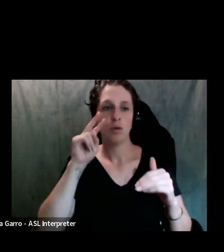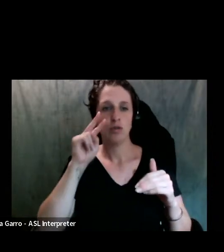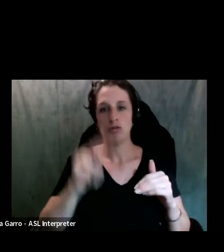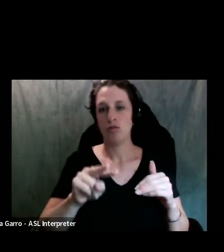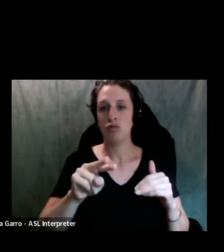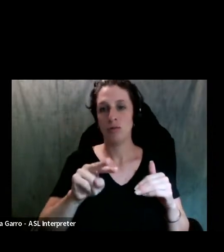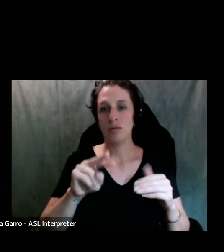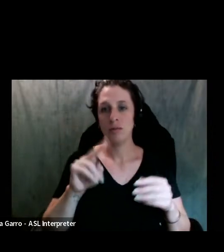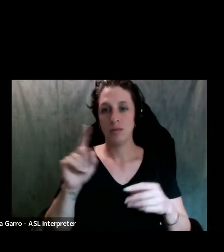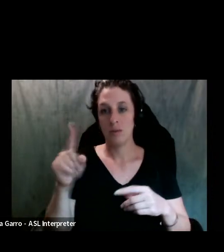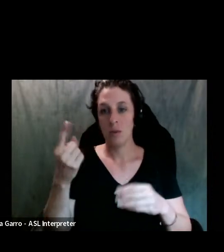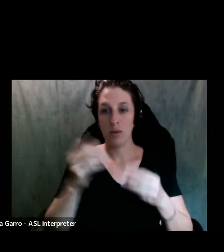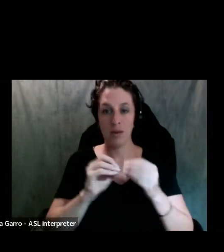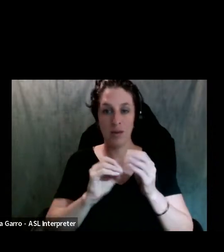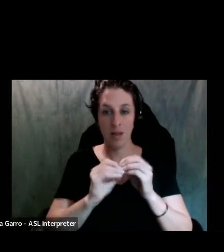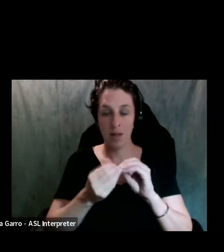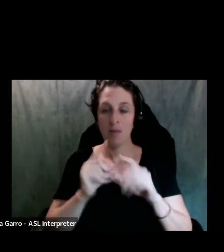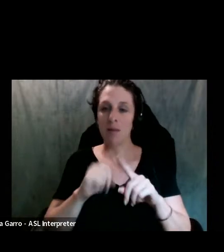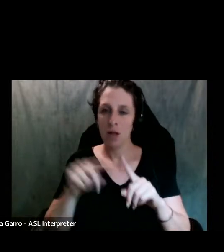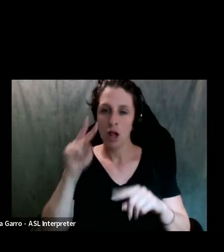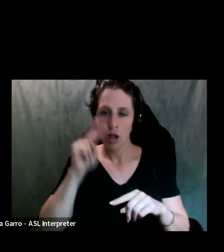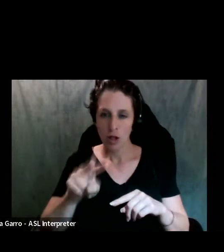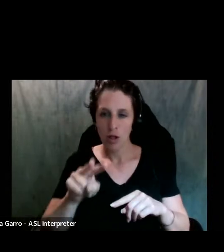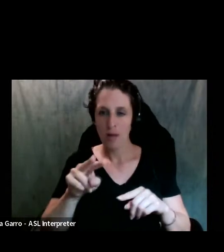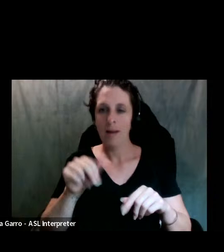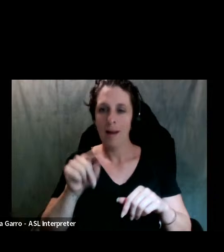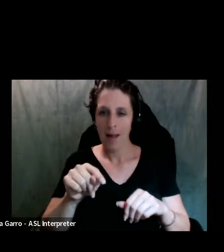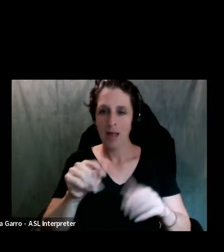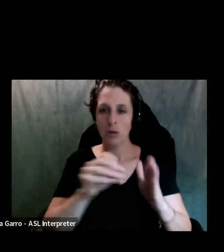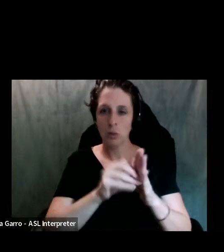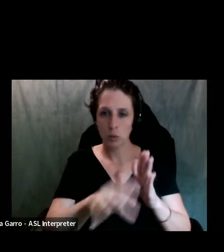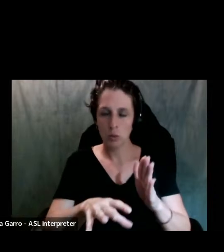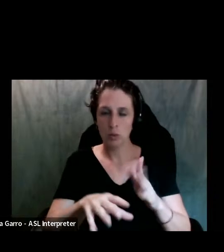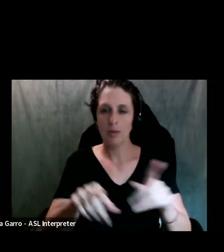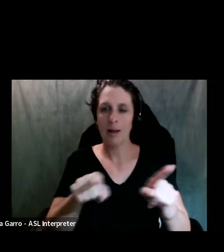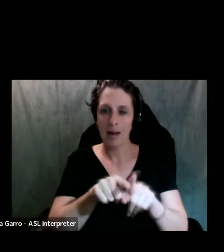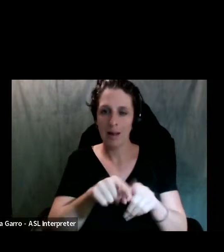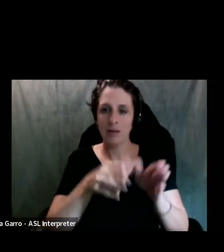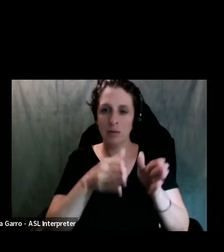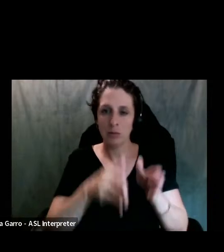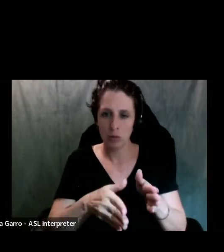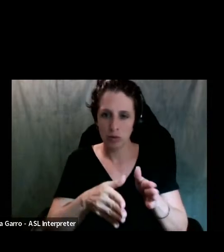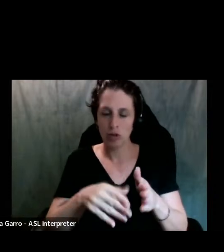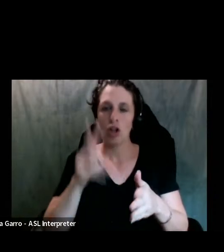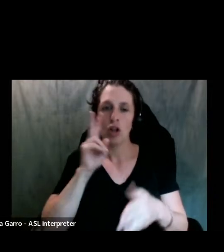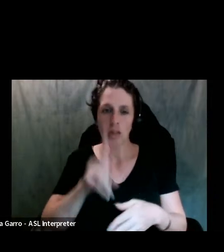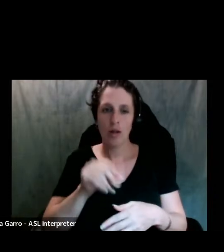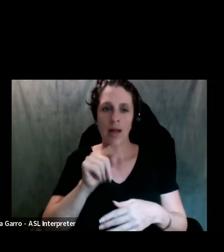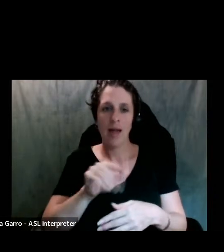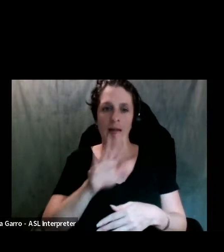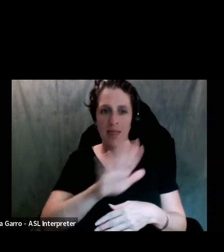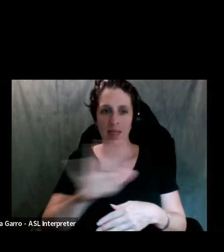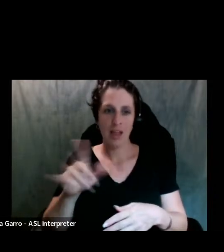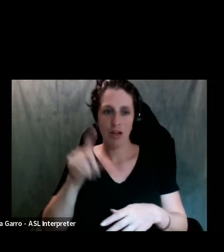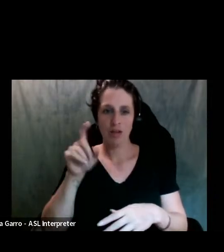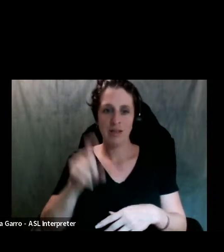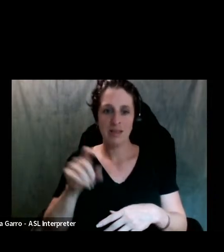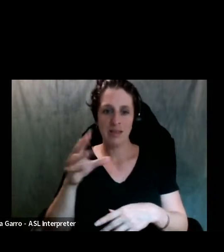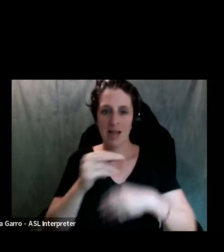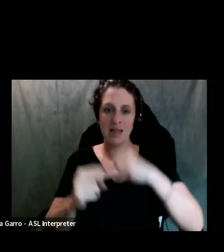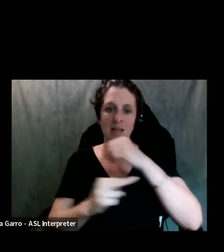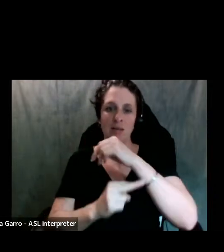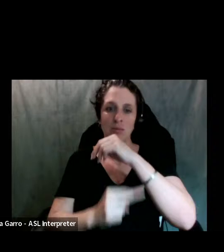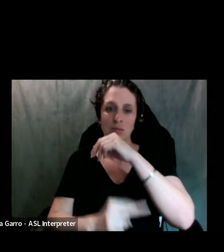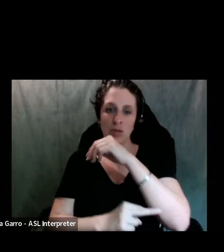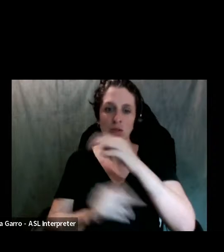but at the students as a person. They really look at their needs, and the Breach School is just one of the